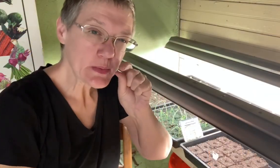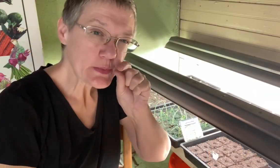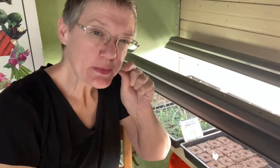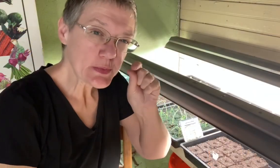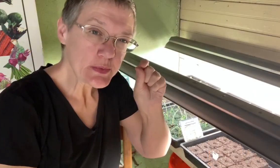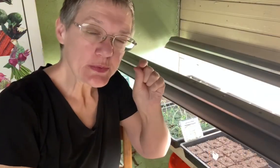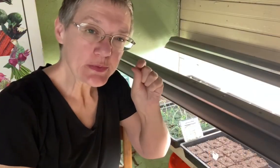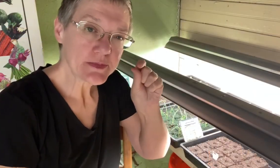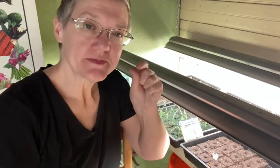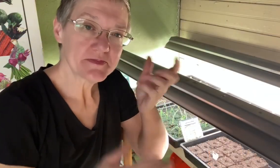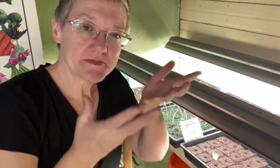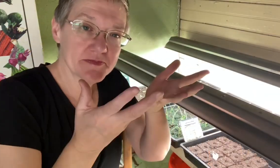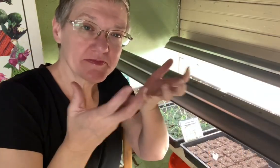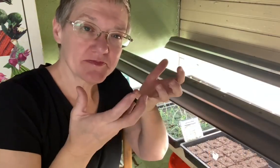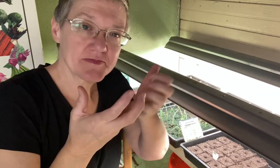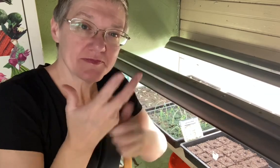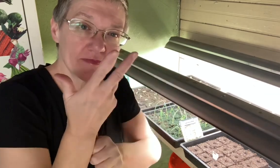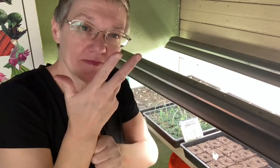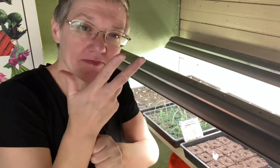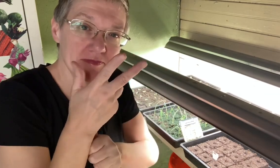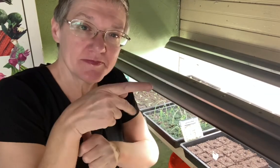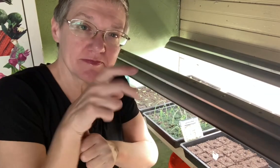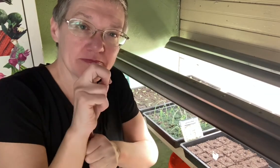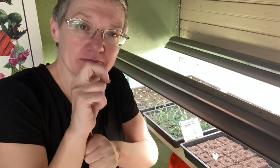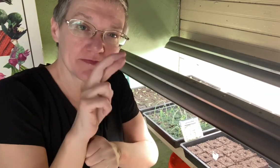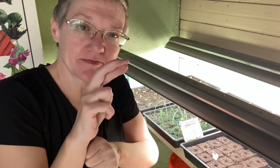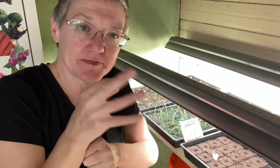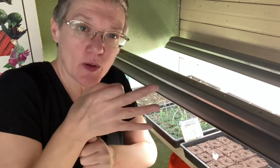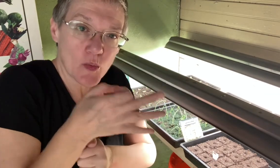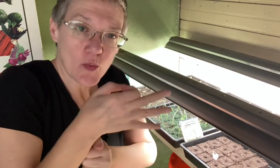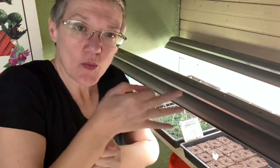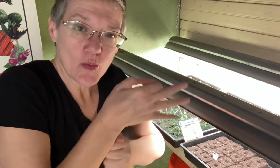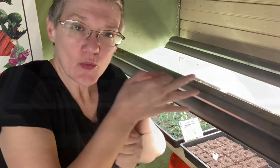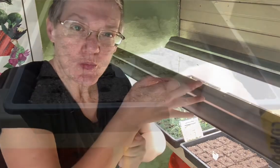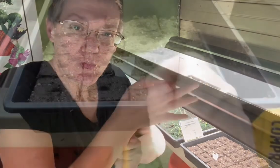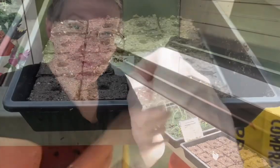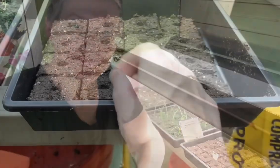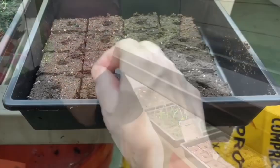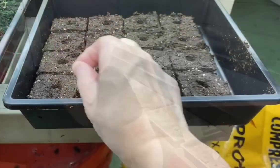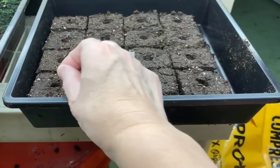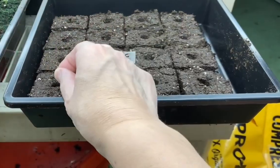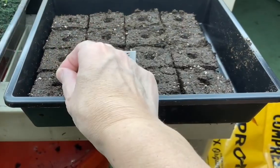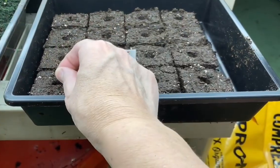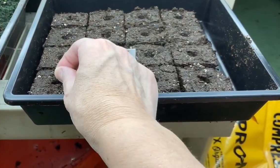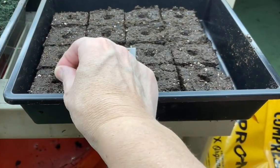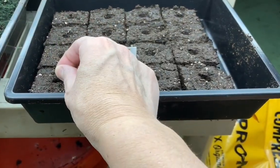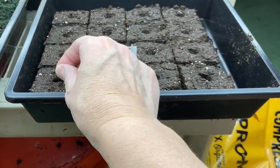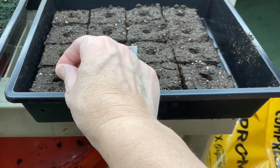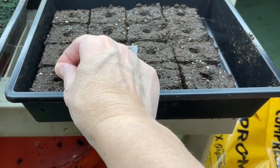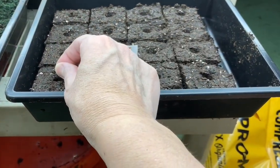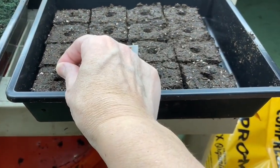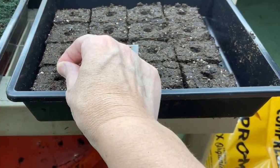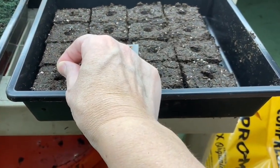The seeds are tiny, and we're going to put 3 in each hole of the soil blocks.